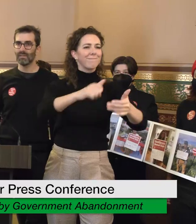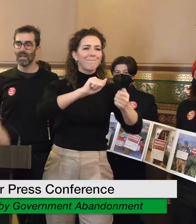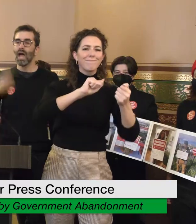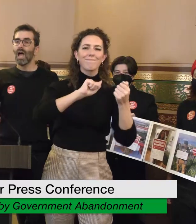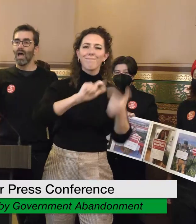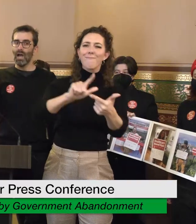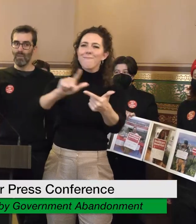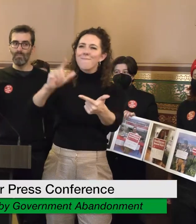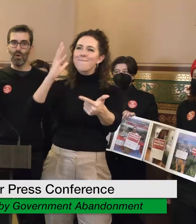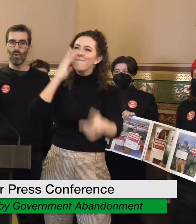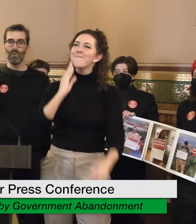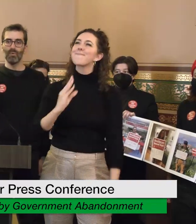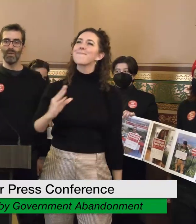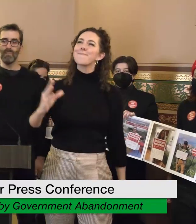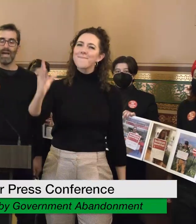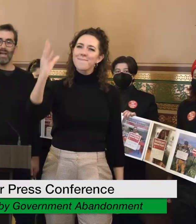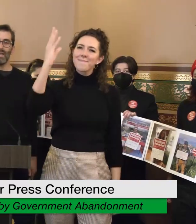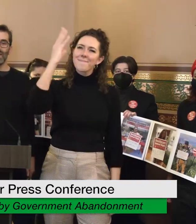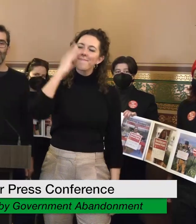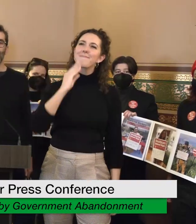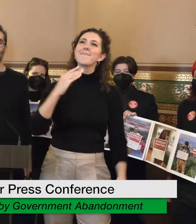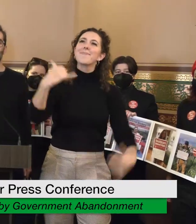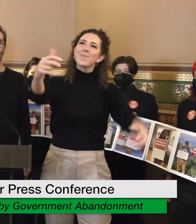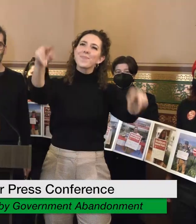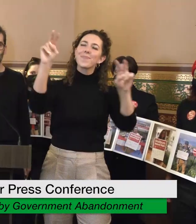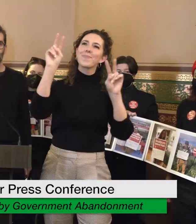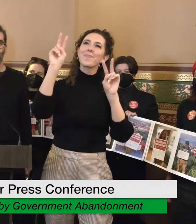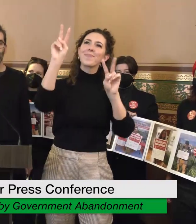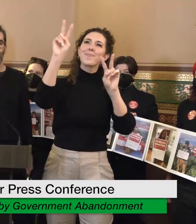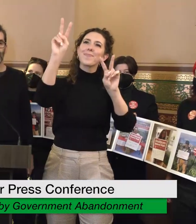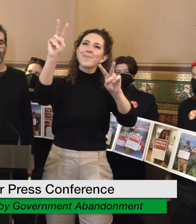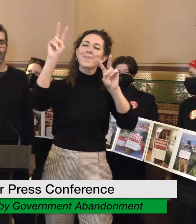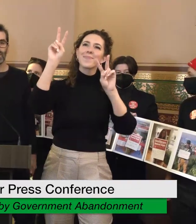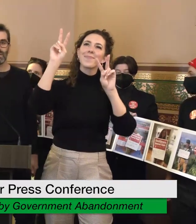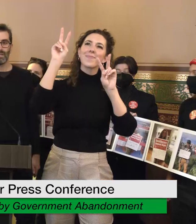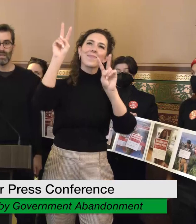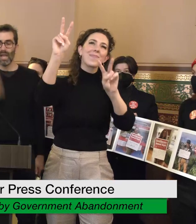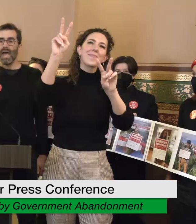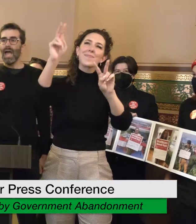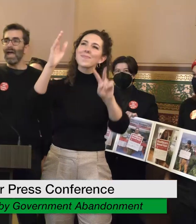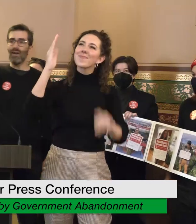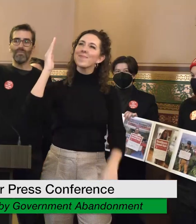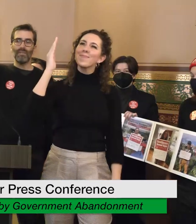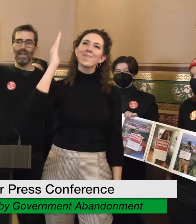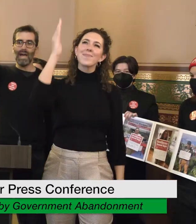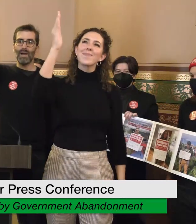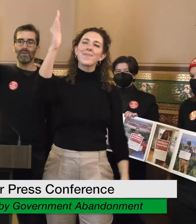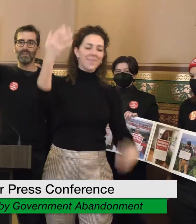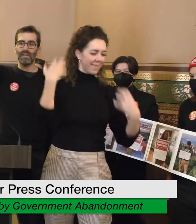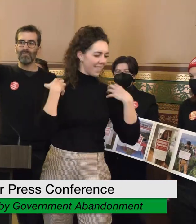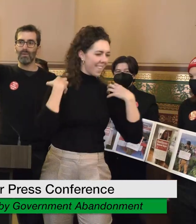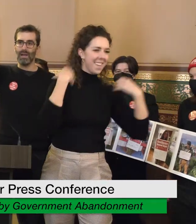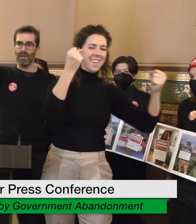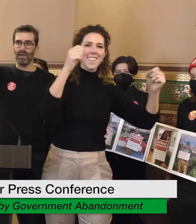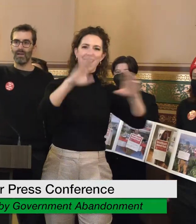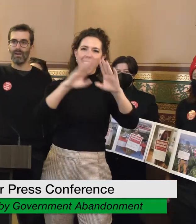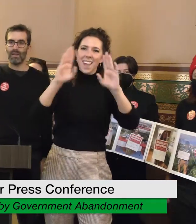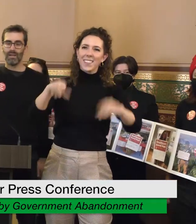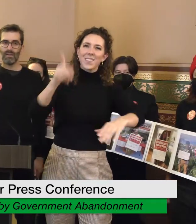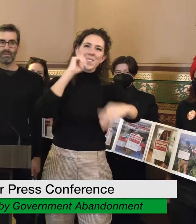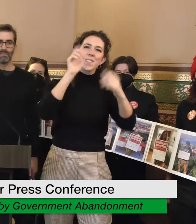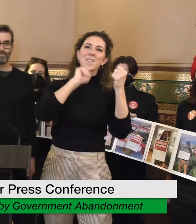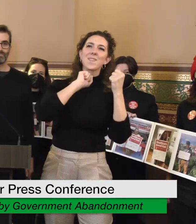housing everywhere. Over my head, over my head. Health and housing